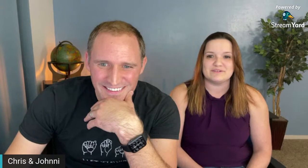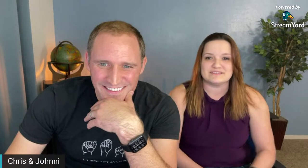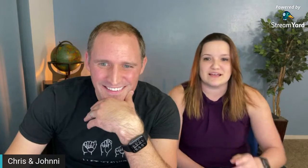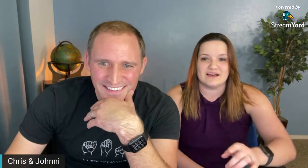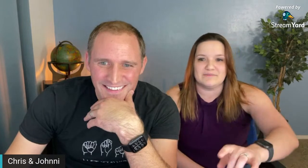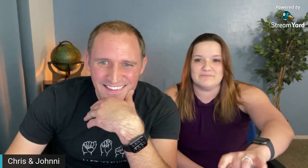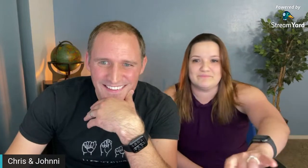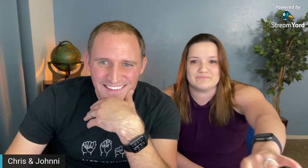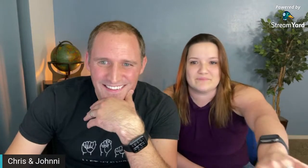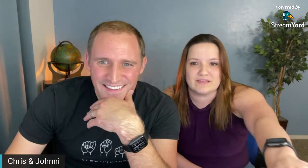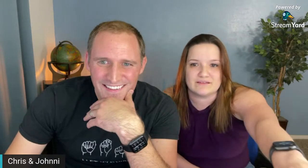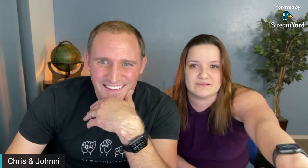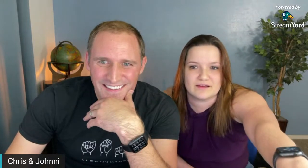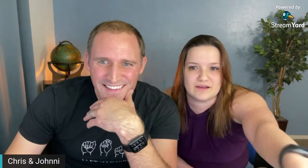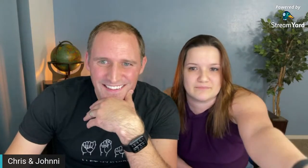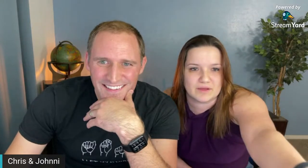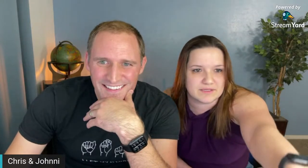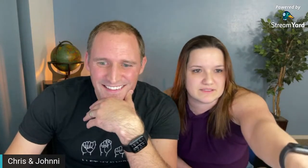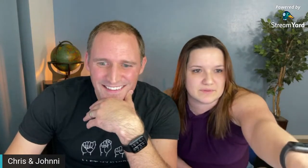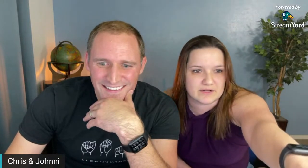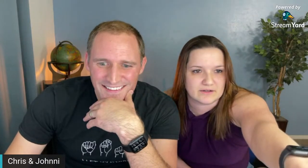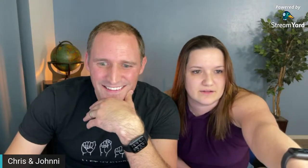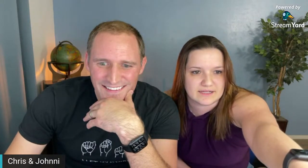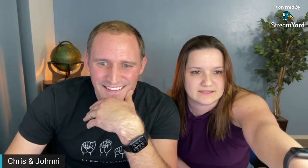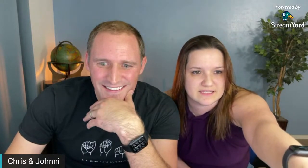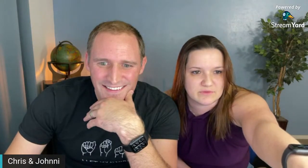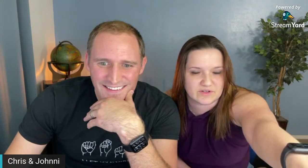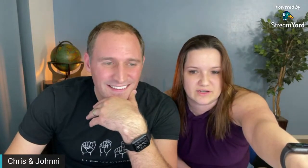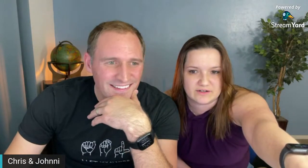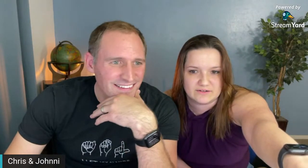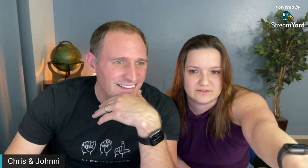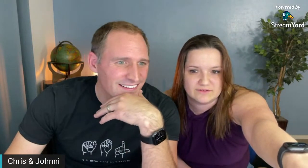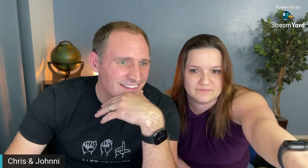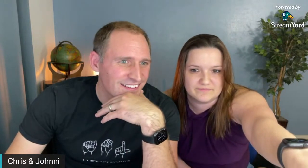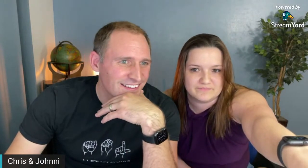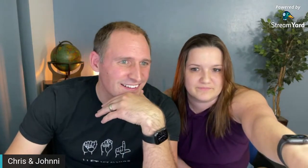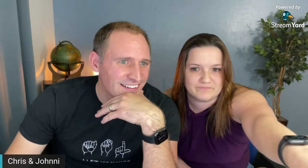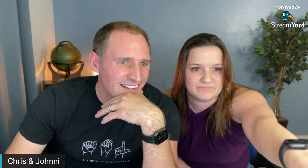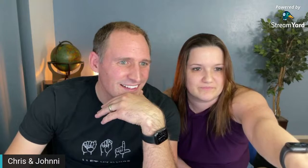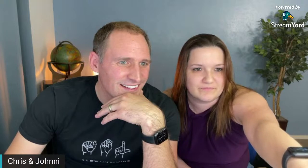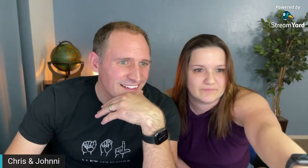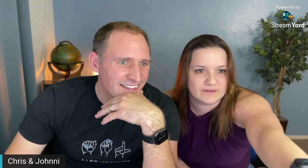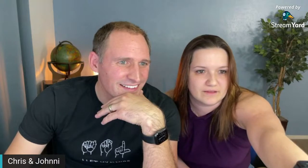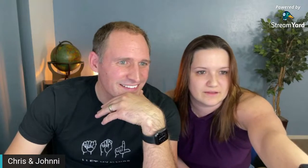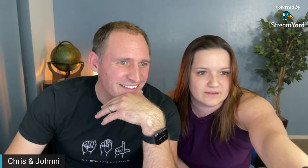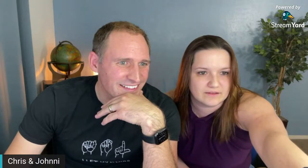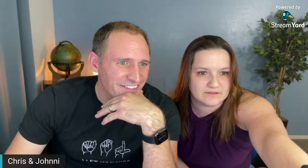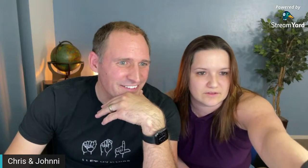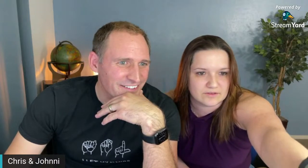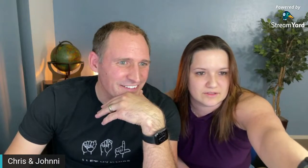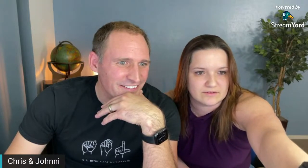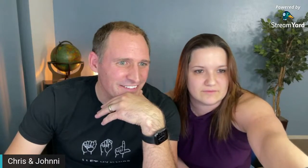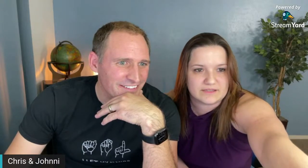was, no, he's up here. I can see him over here. Let's see here. Scrolling. Right